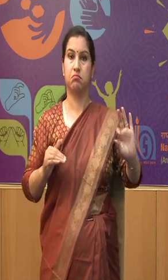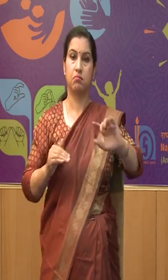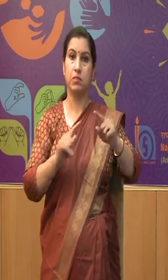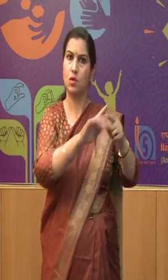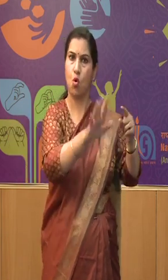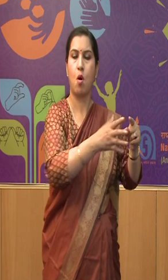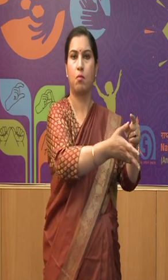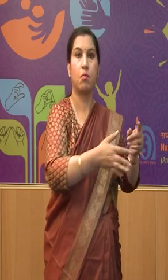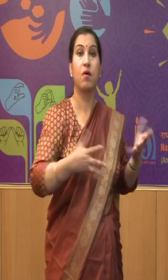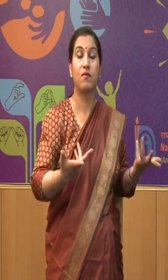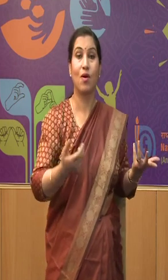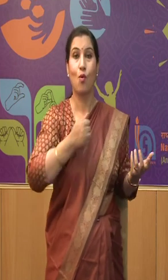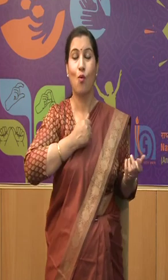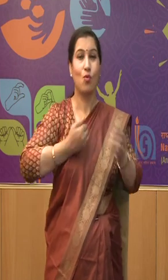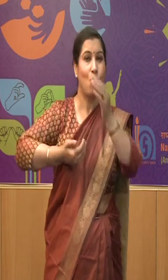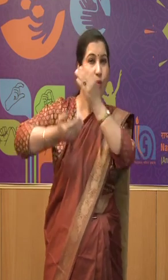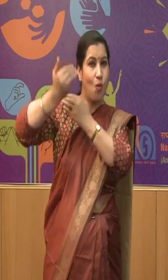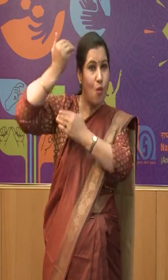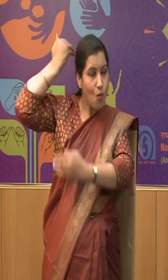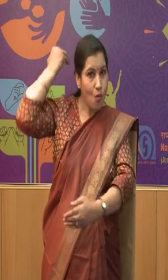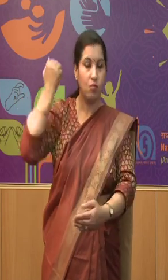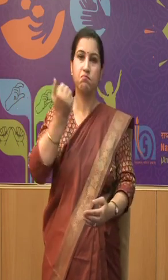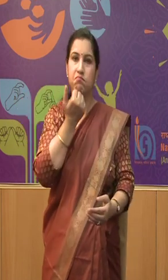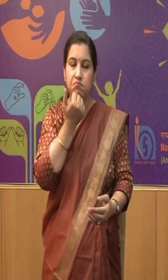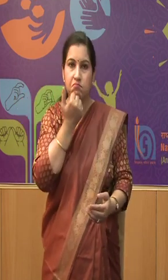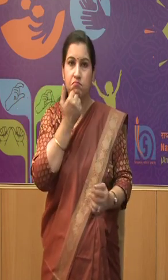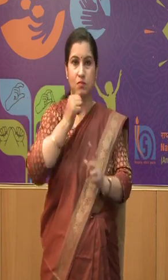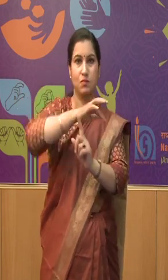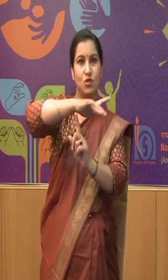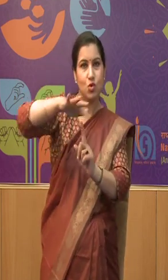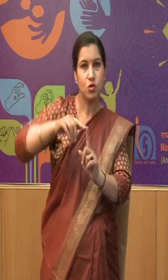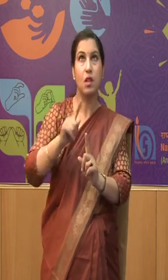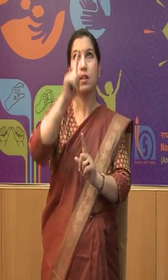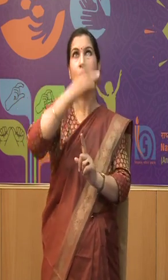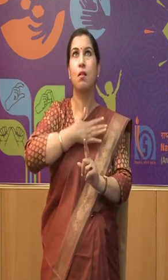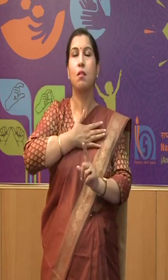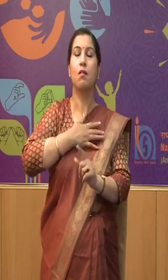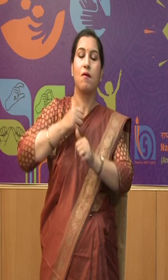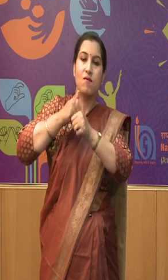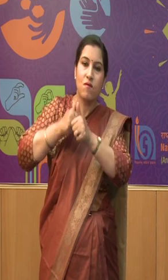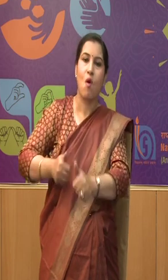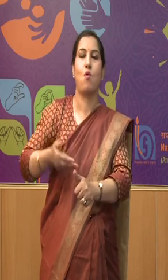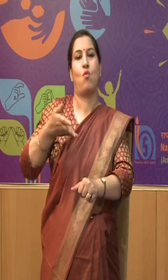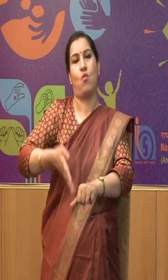and this was due to our old and wrong social and religious beliefs.